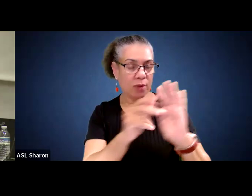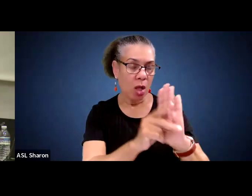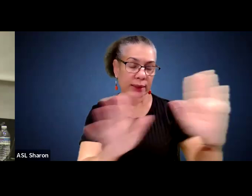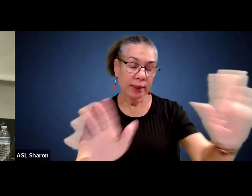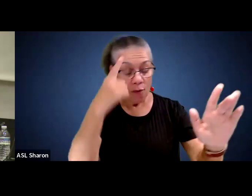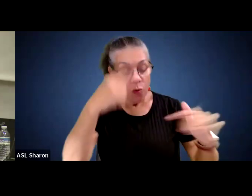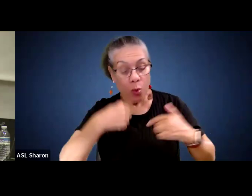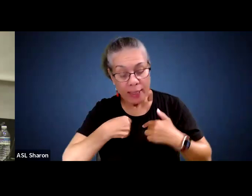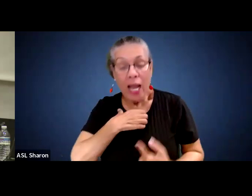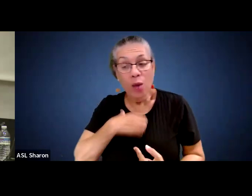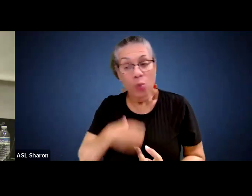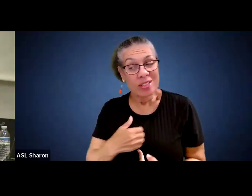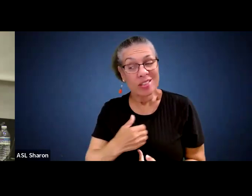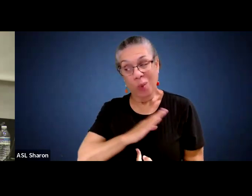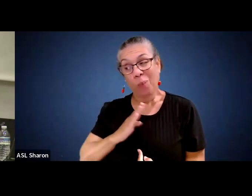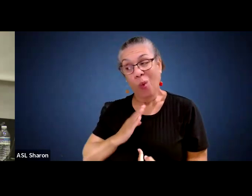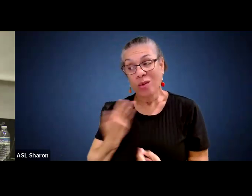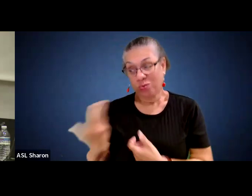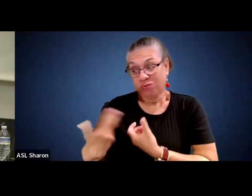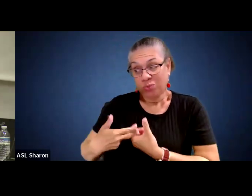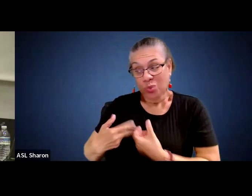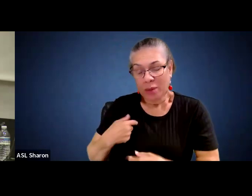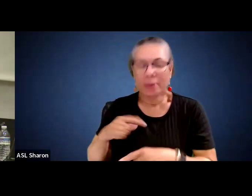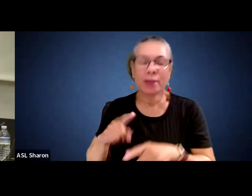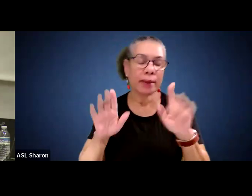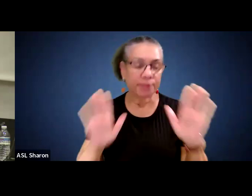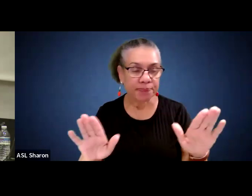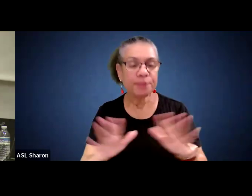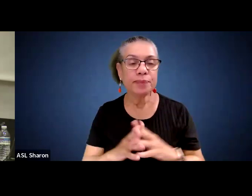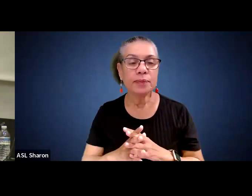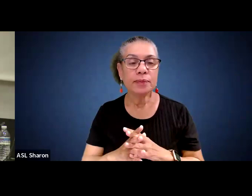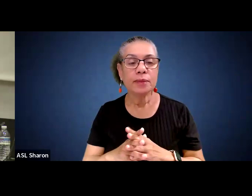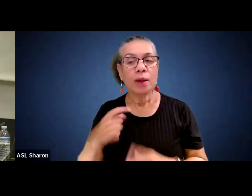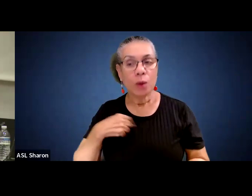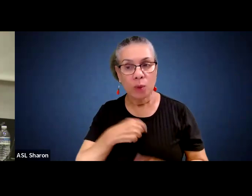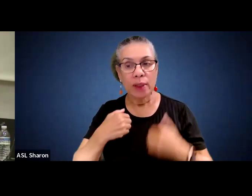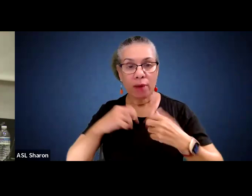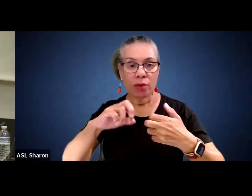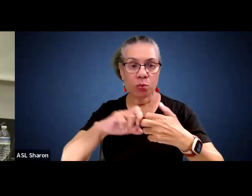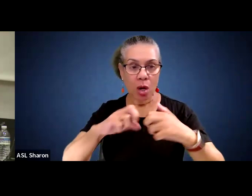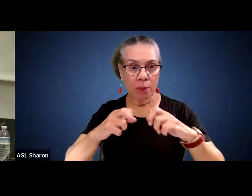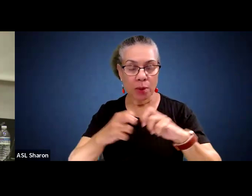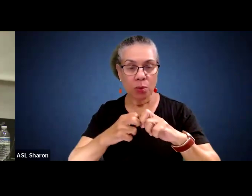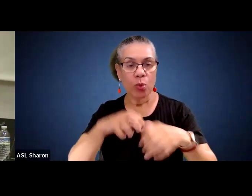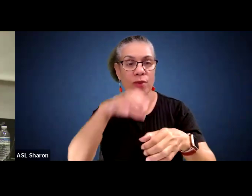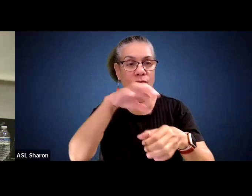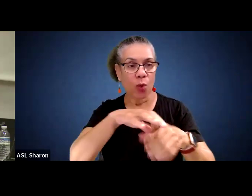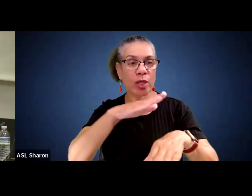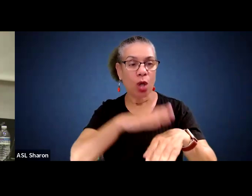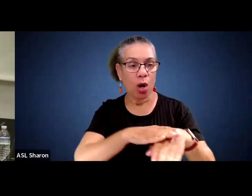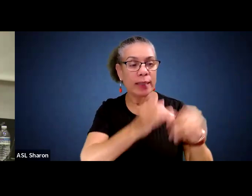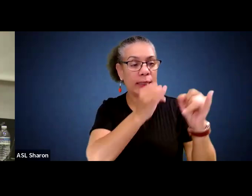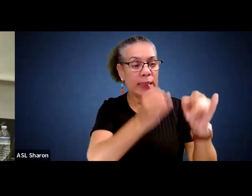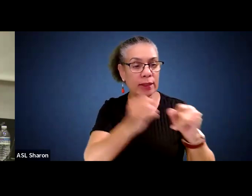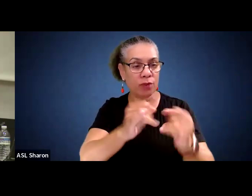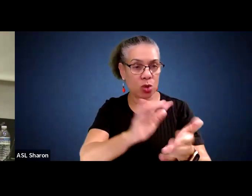the rest of the board was with me on this, like we have a problem in voting on individual schools outside of a master